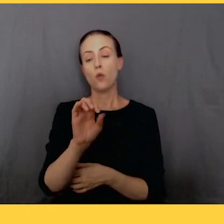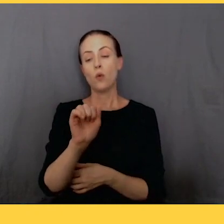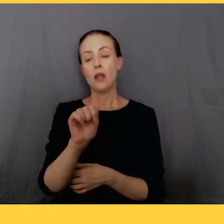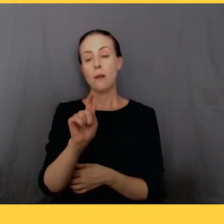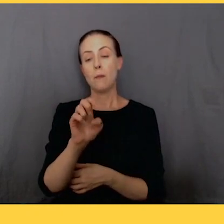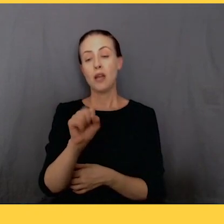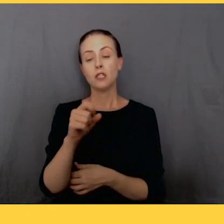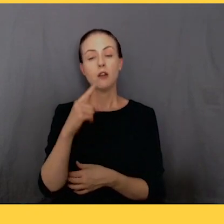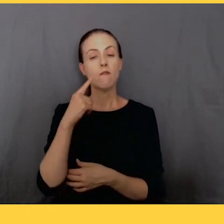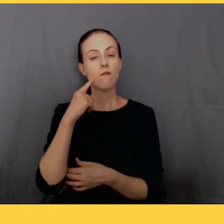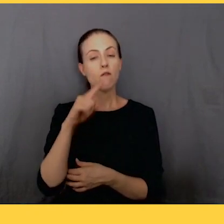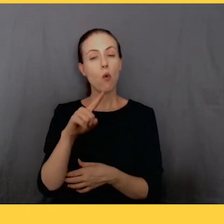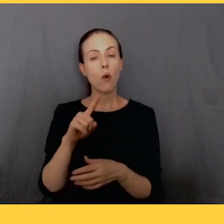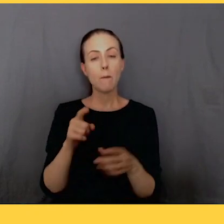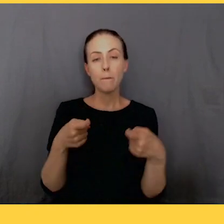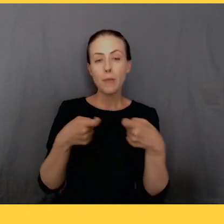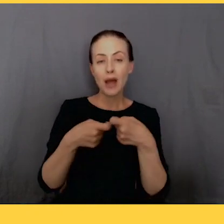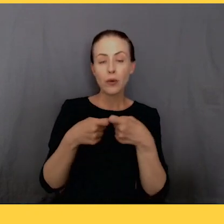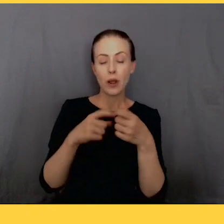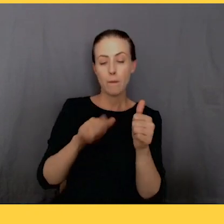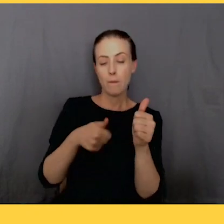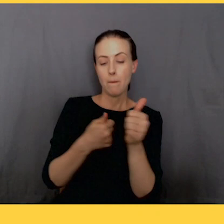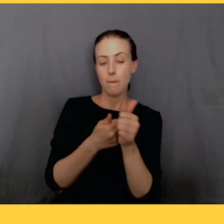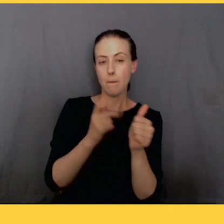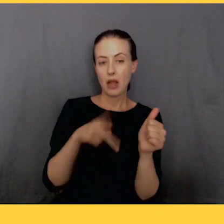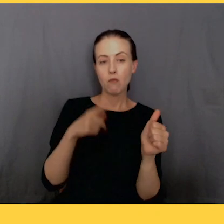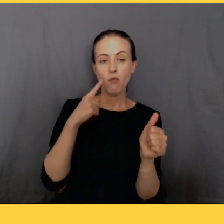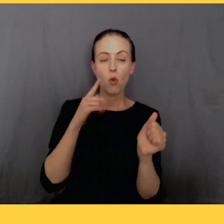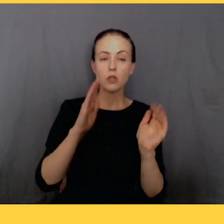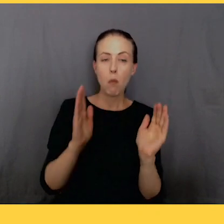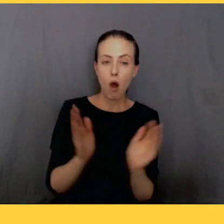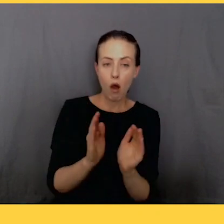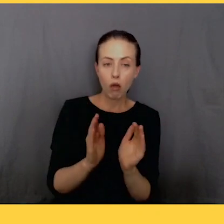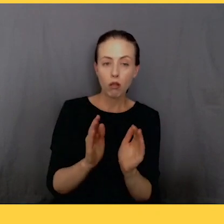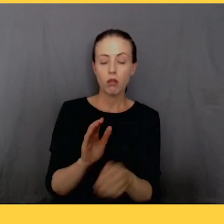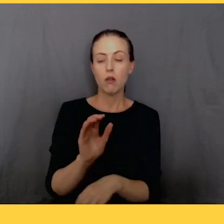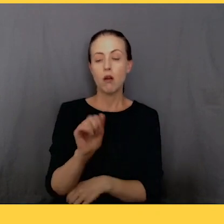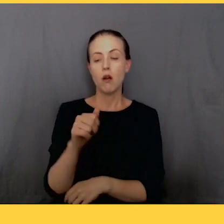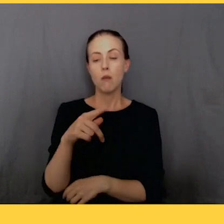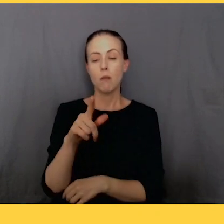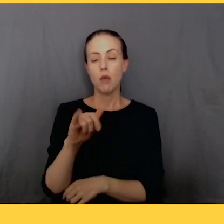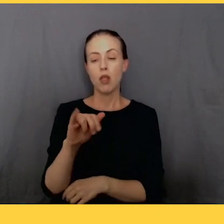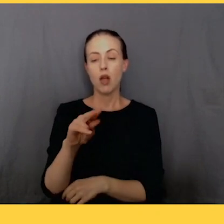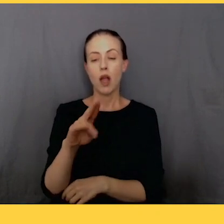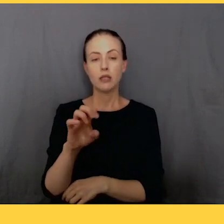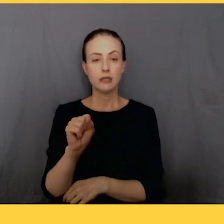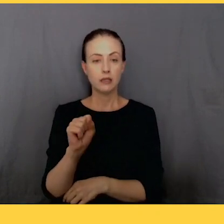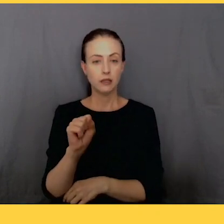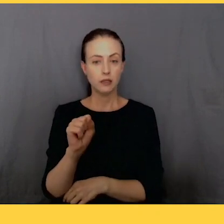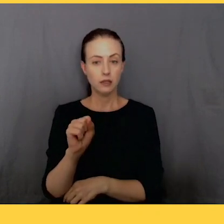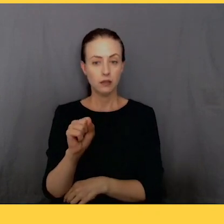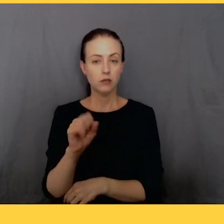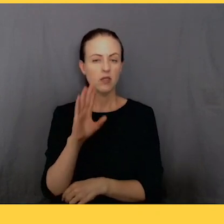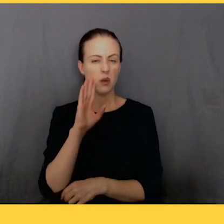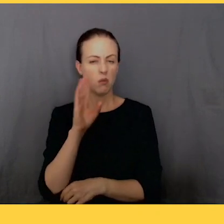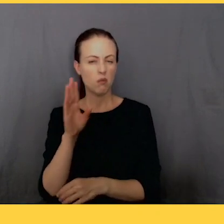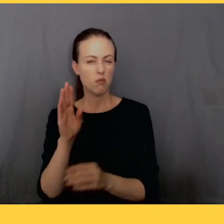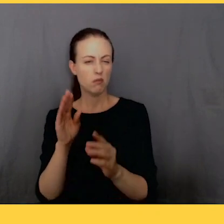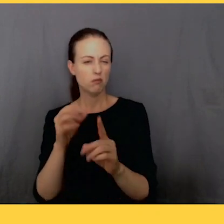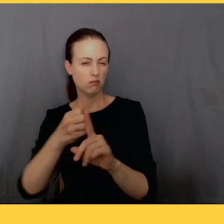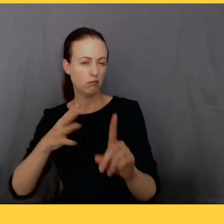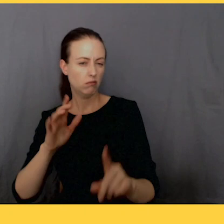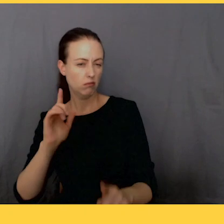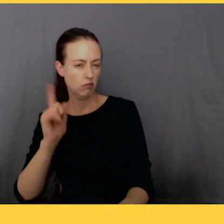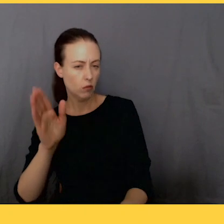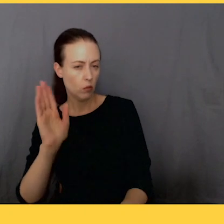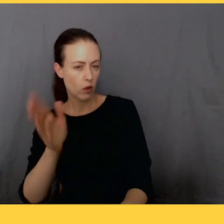battery backups. You can find these at our website, and I'll give you more information in another 2 slides. So